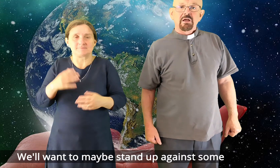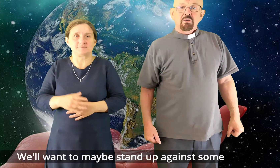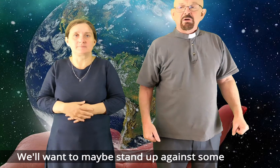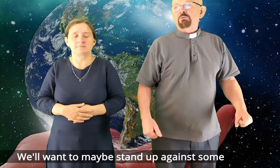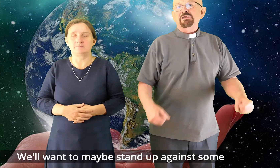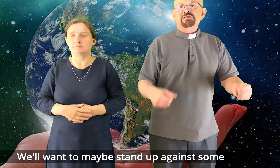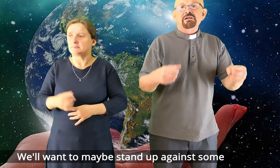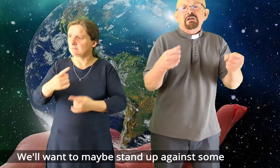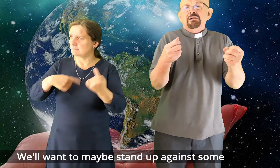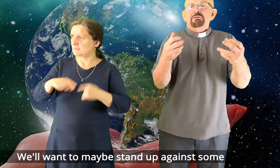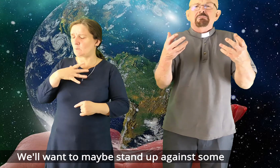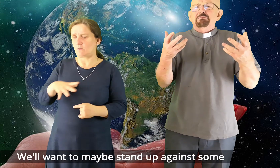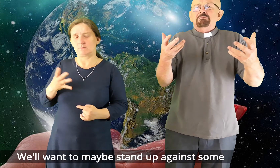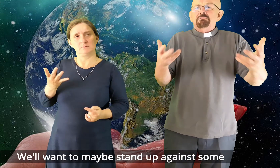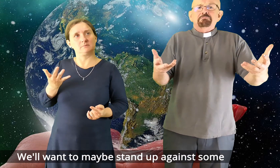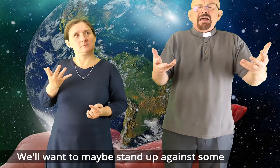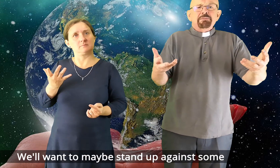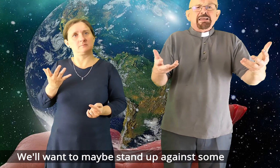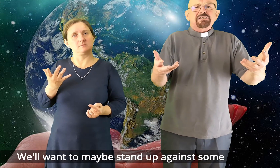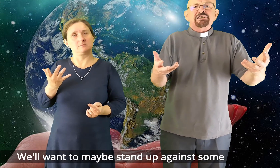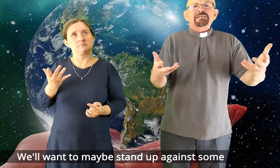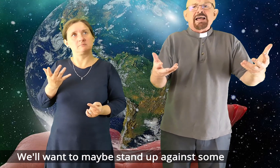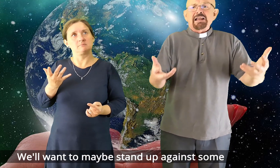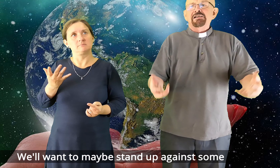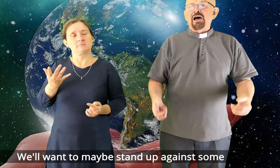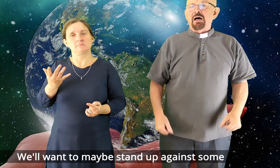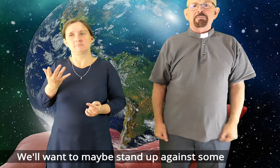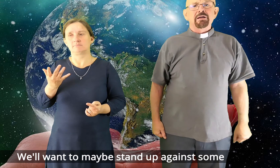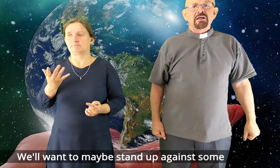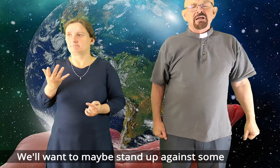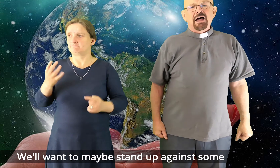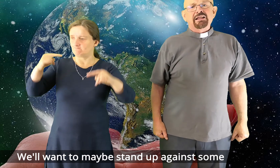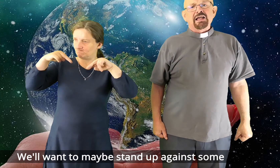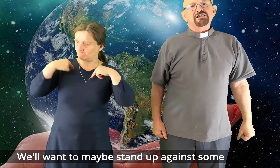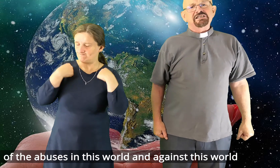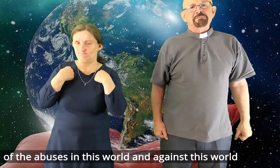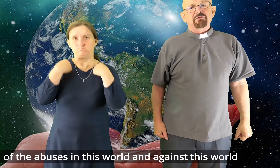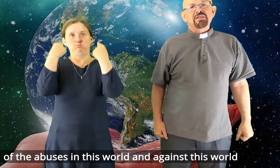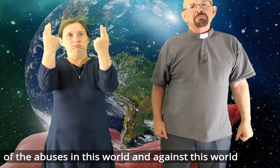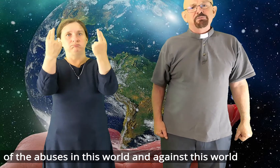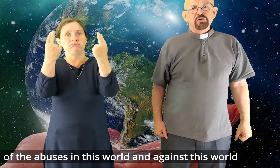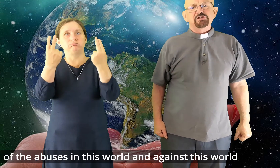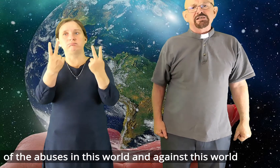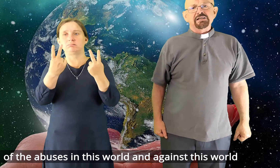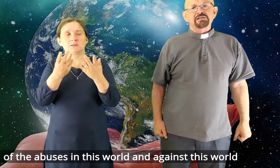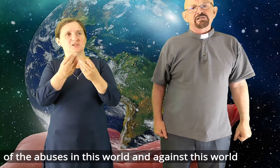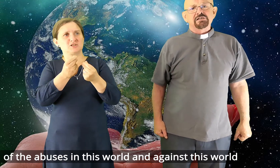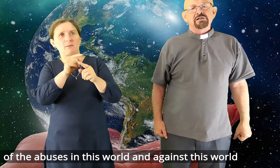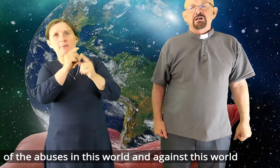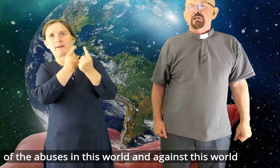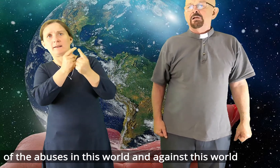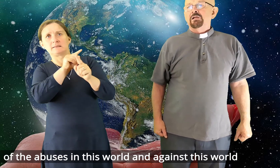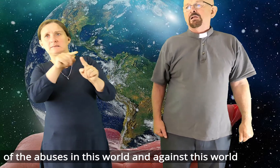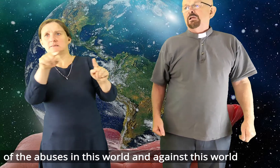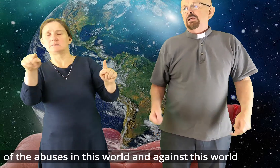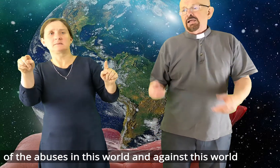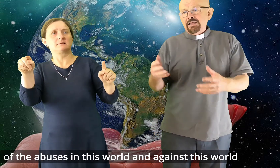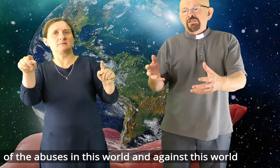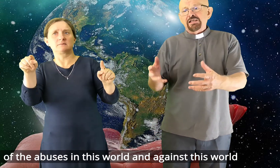We'll want to maybe stand up against some of the abuses in this